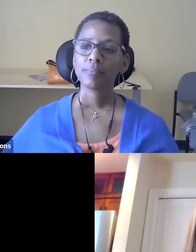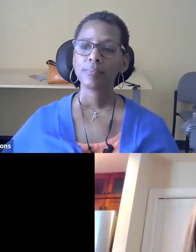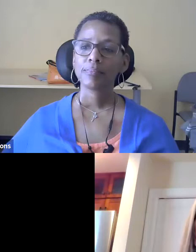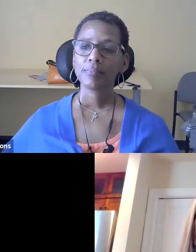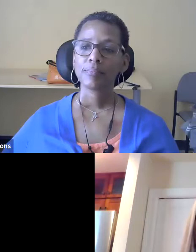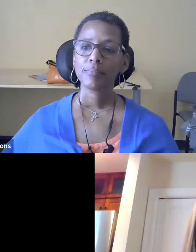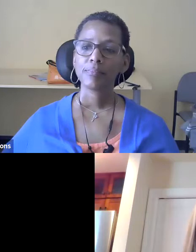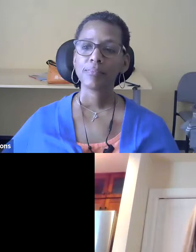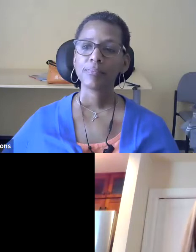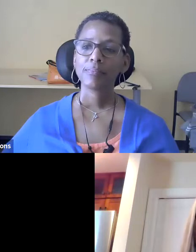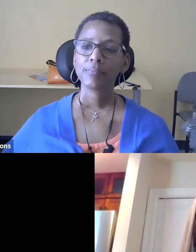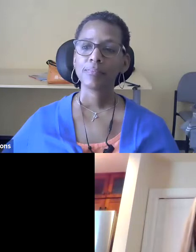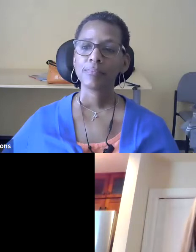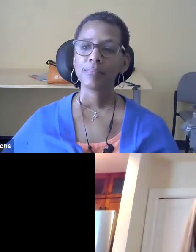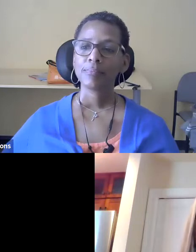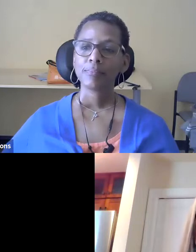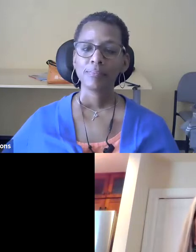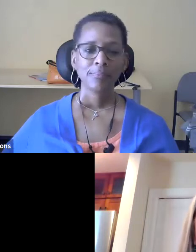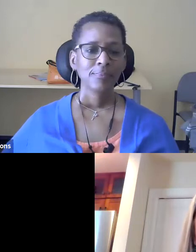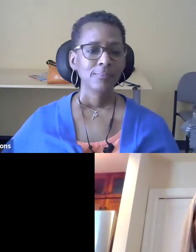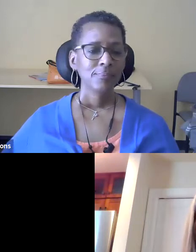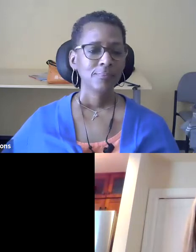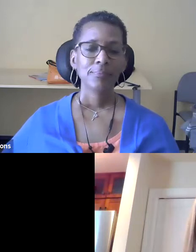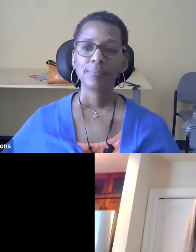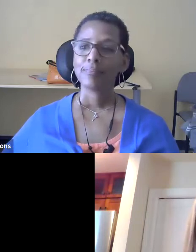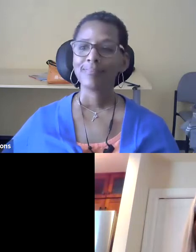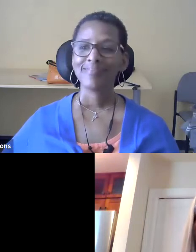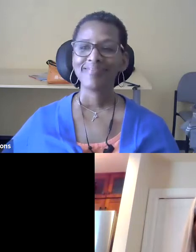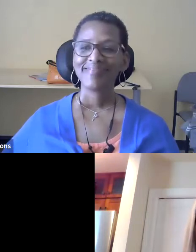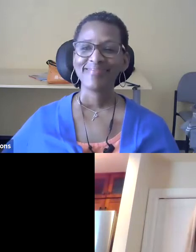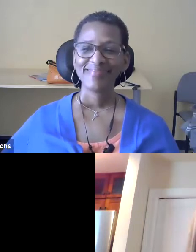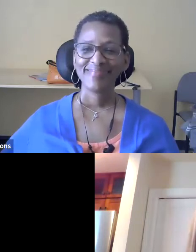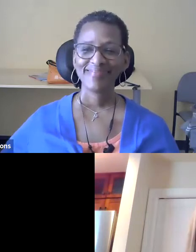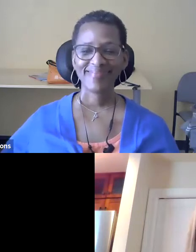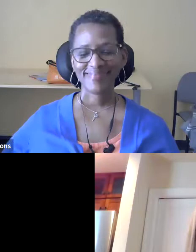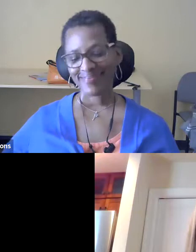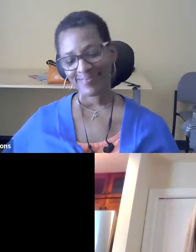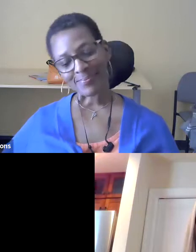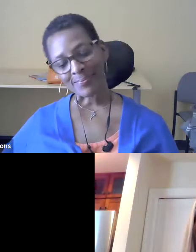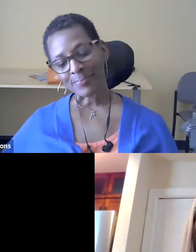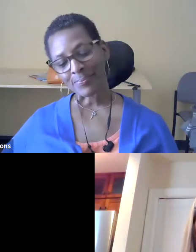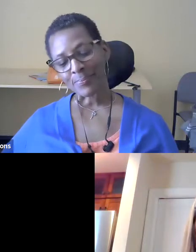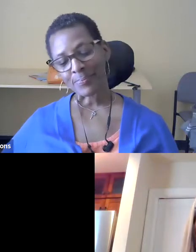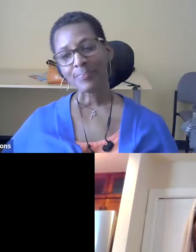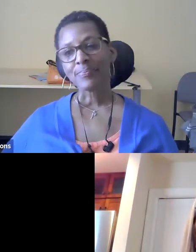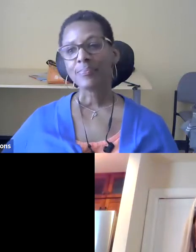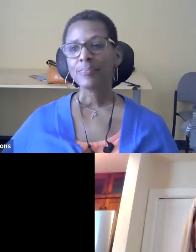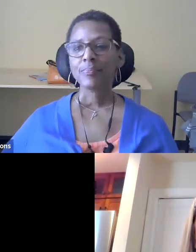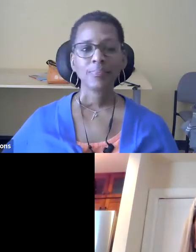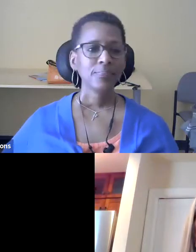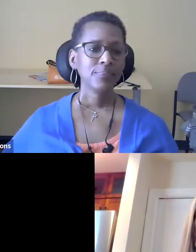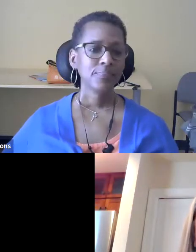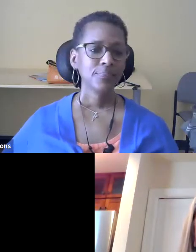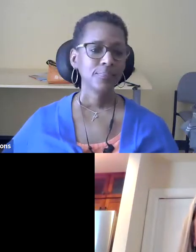little space in my house. You could probably see my refrigerator off to the side. I am wearing a gray